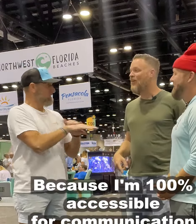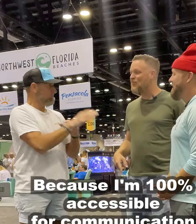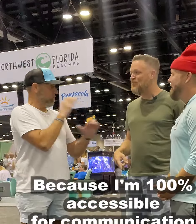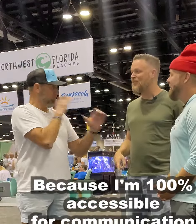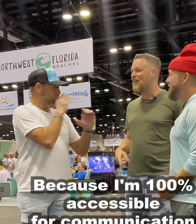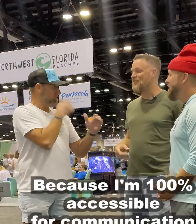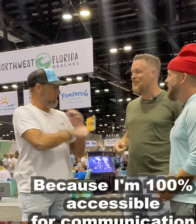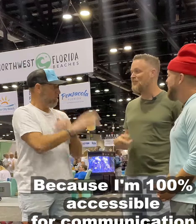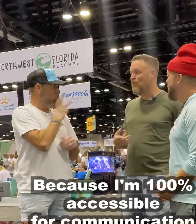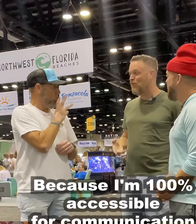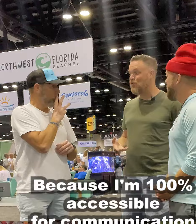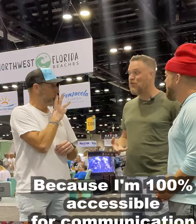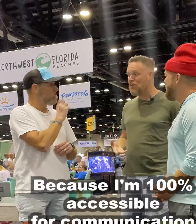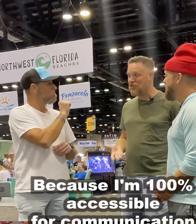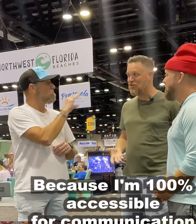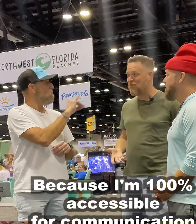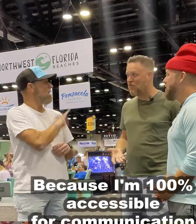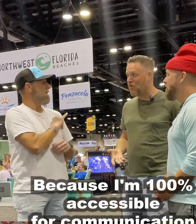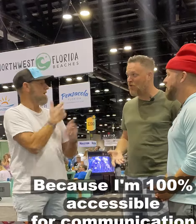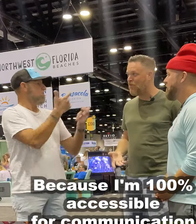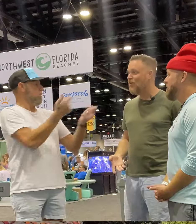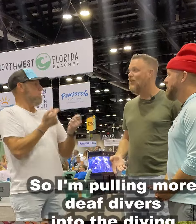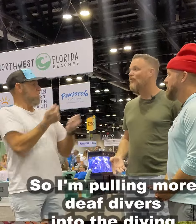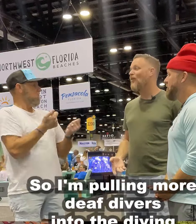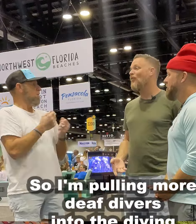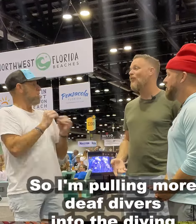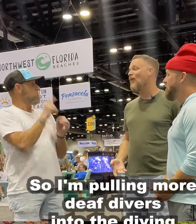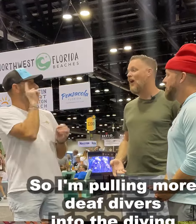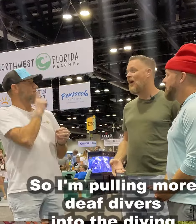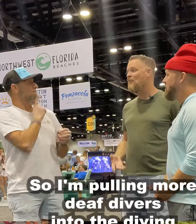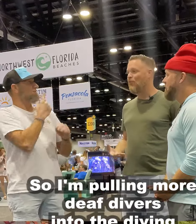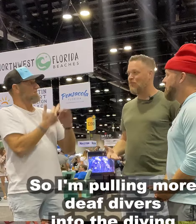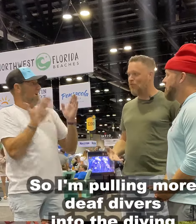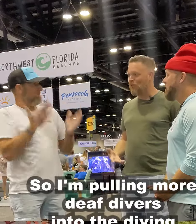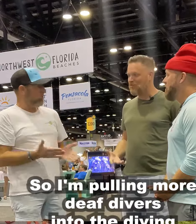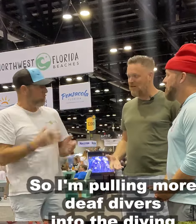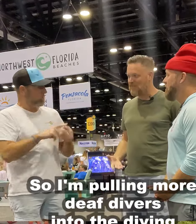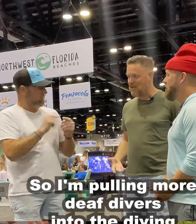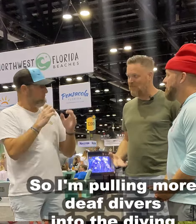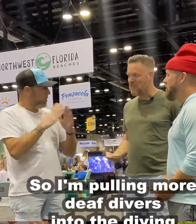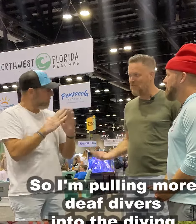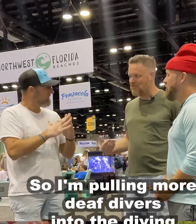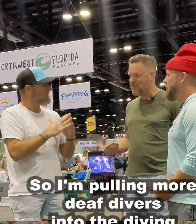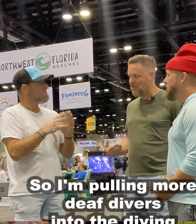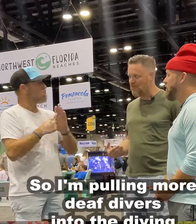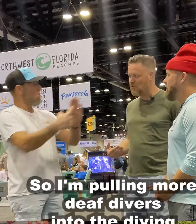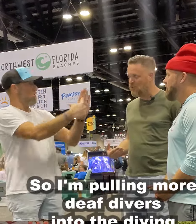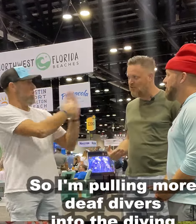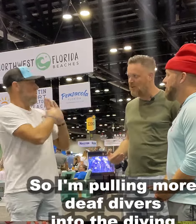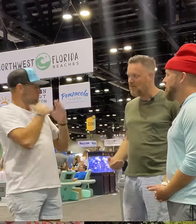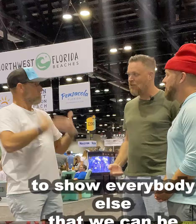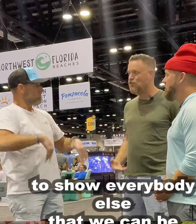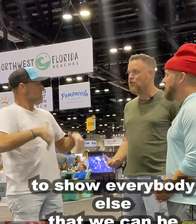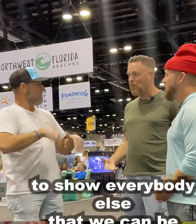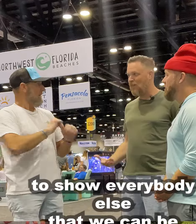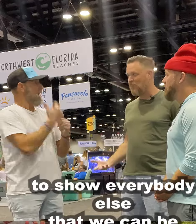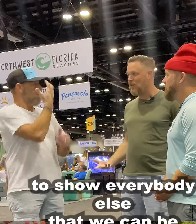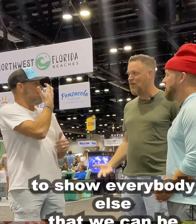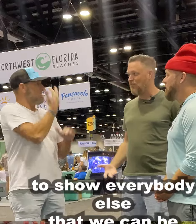100% accessible for communication under the water. So I'm pulling more deaf divers into the diving community to show everybody else